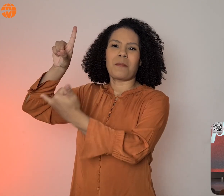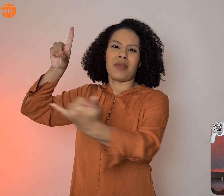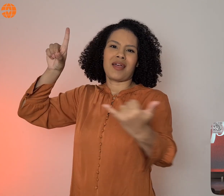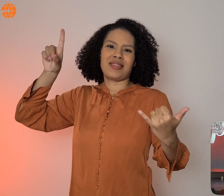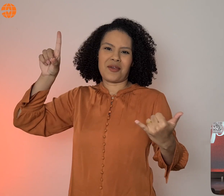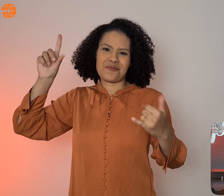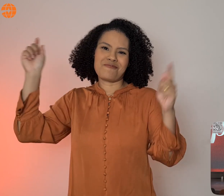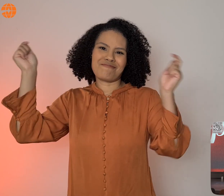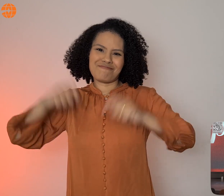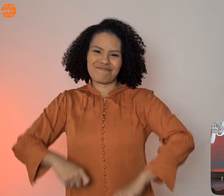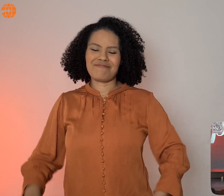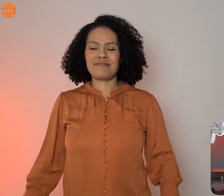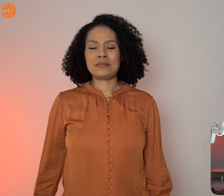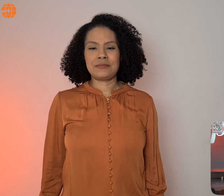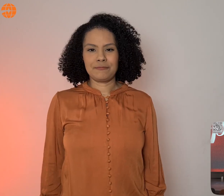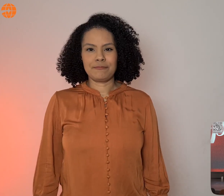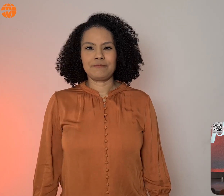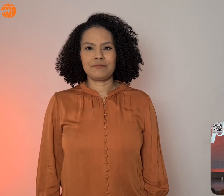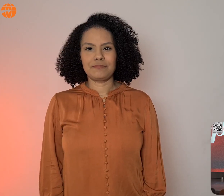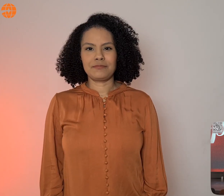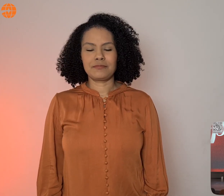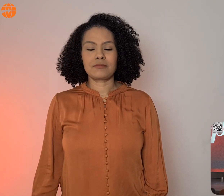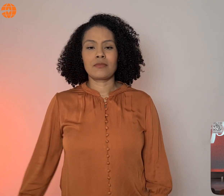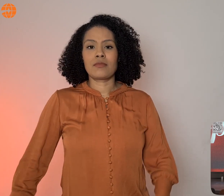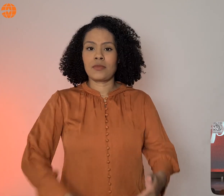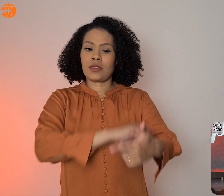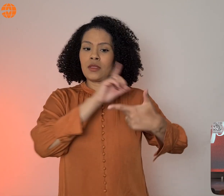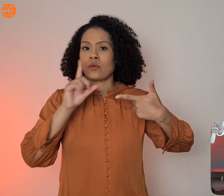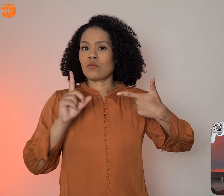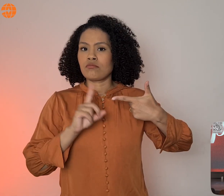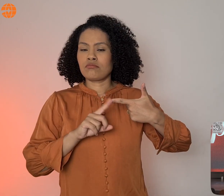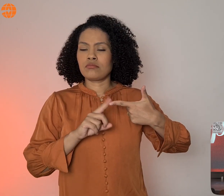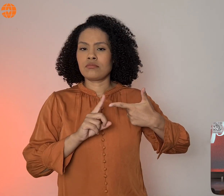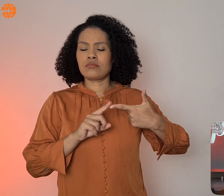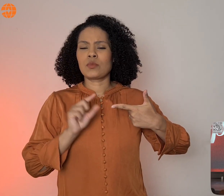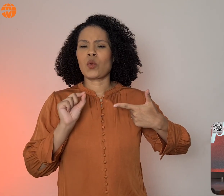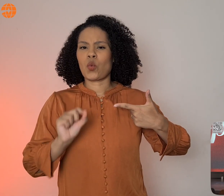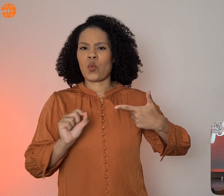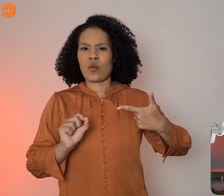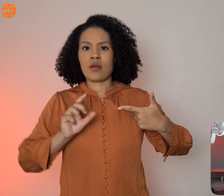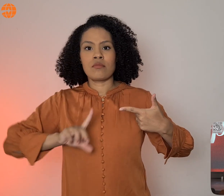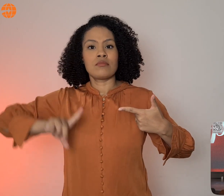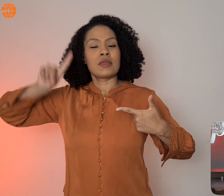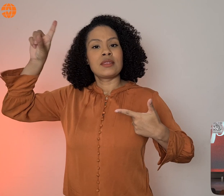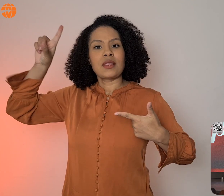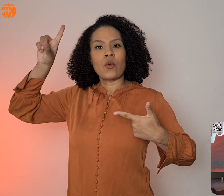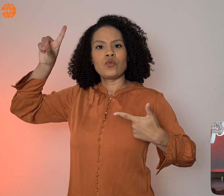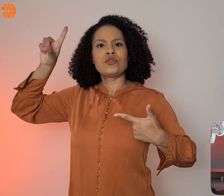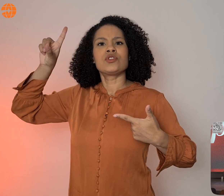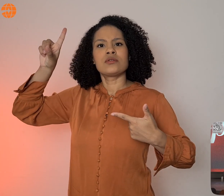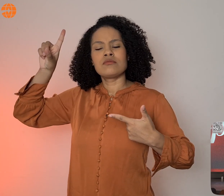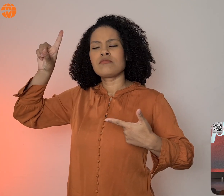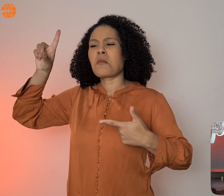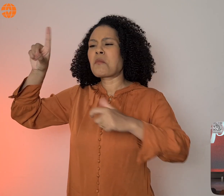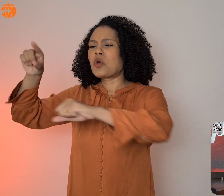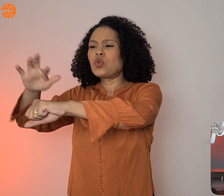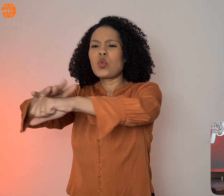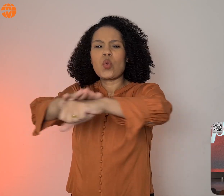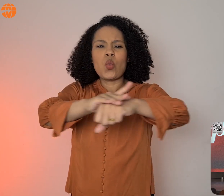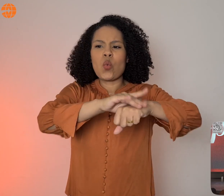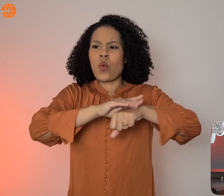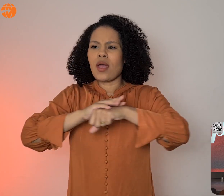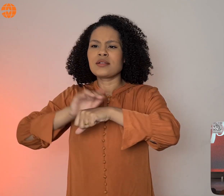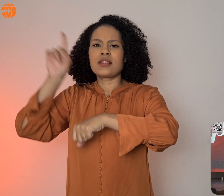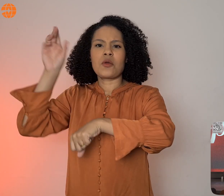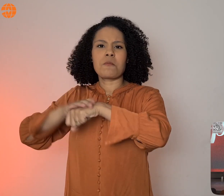perdão. Secondly, it's those who, or it says the God who heals all your diseases. Ele em segundo ele diz que é Deus